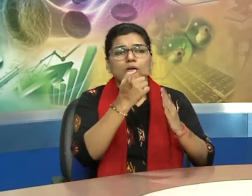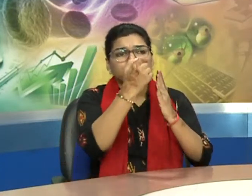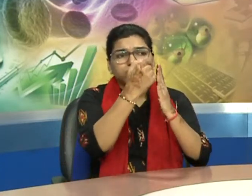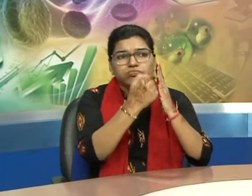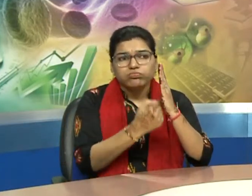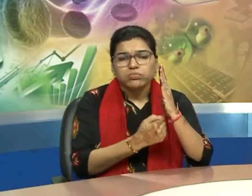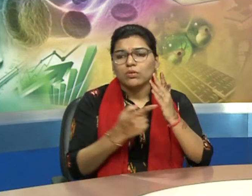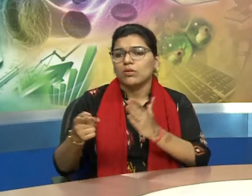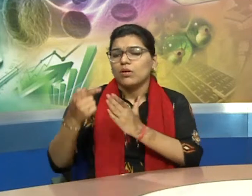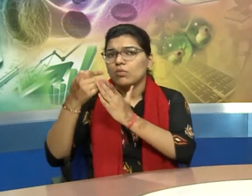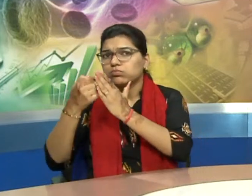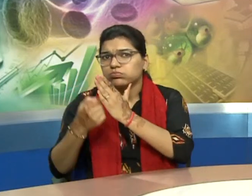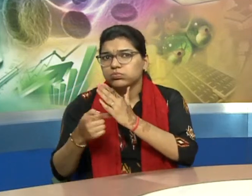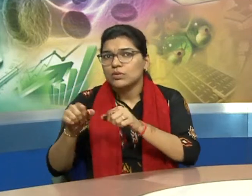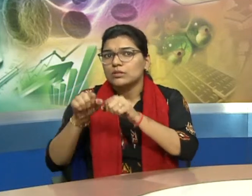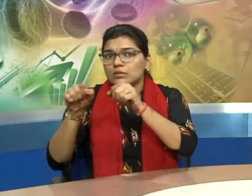and public libraries.